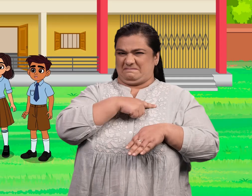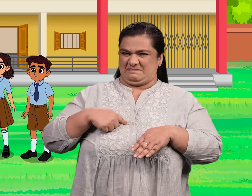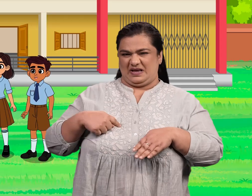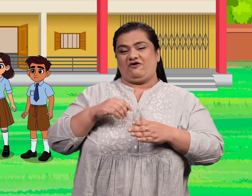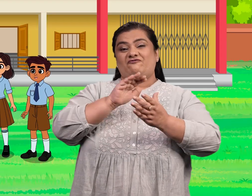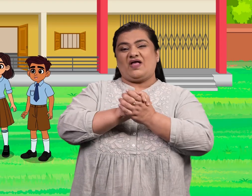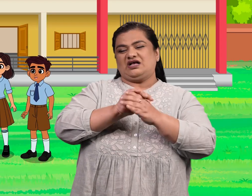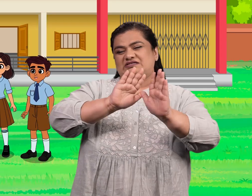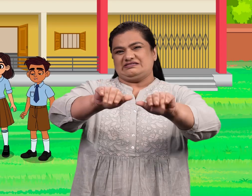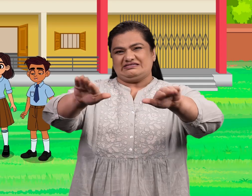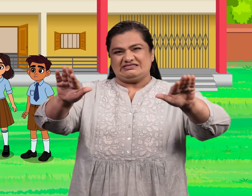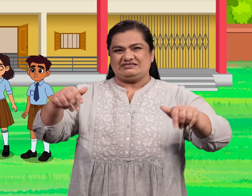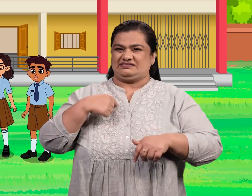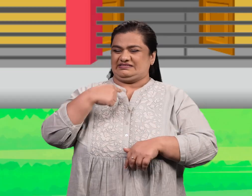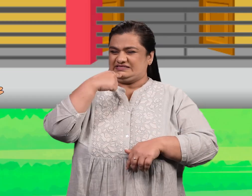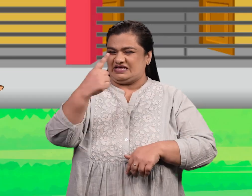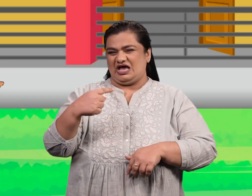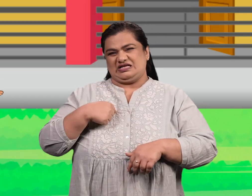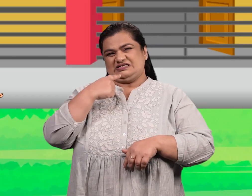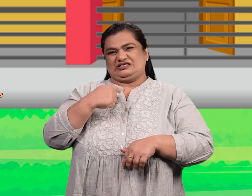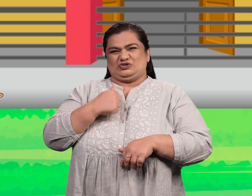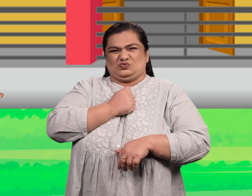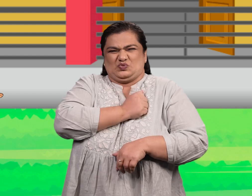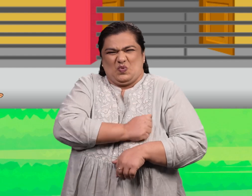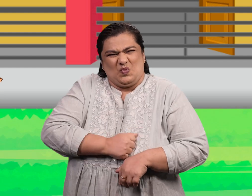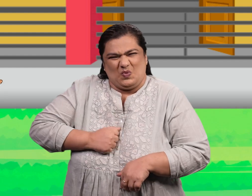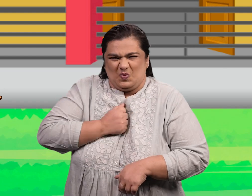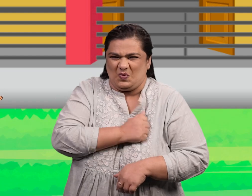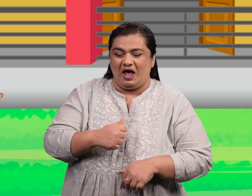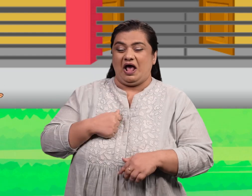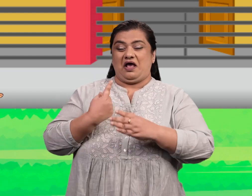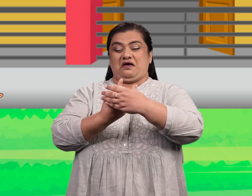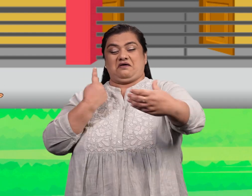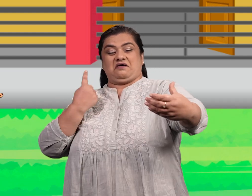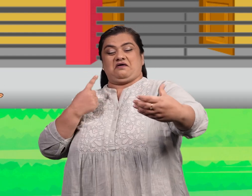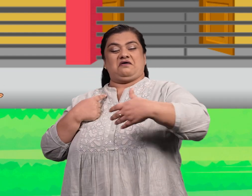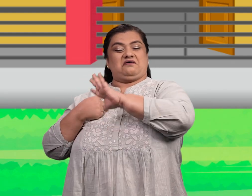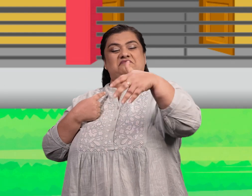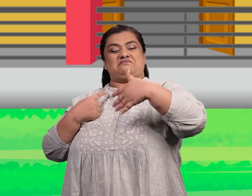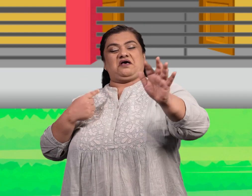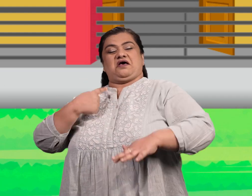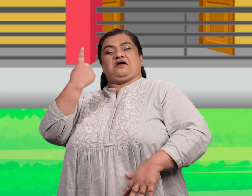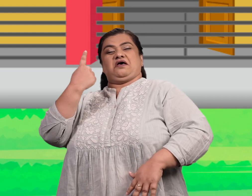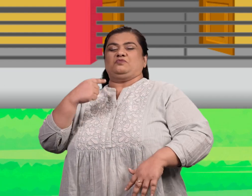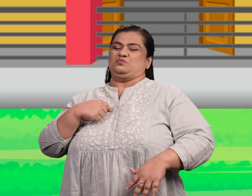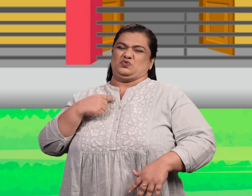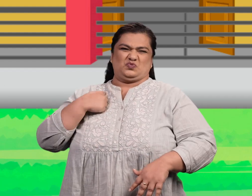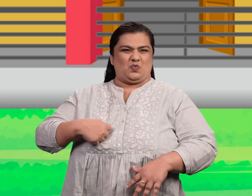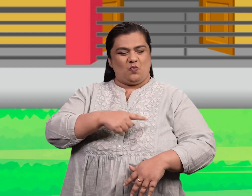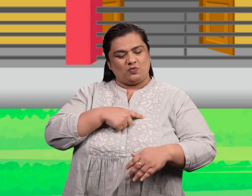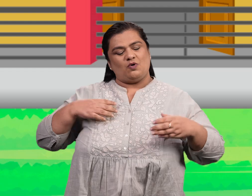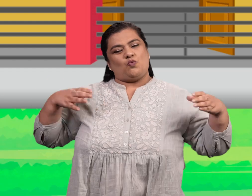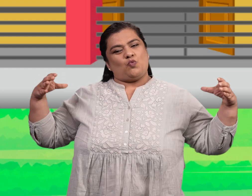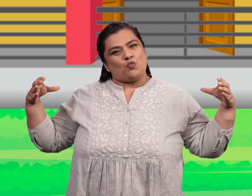gathered his team along with other friends and said, "I'm sorry for thinking that I did not need anyone. I was